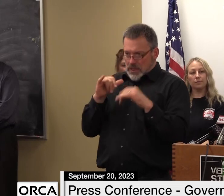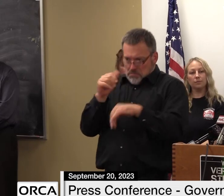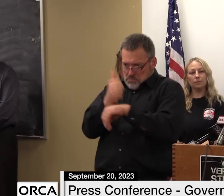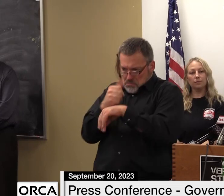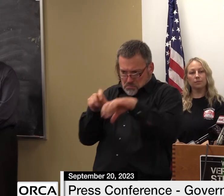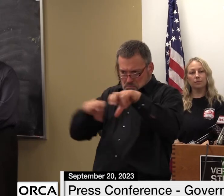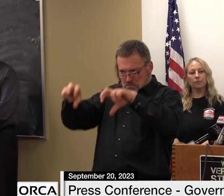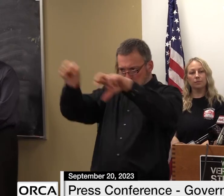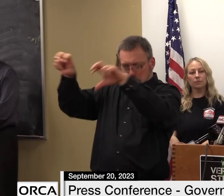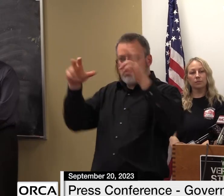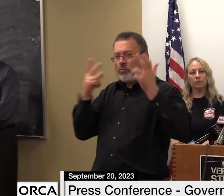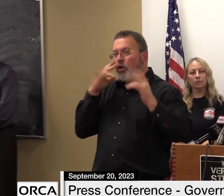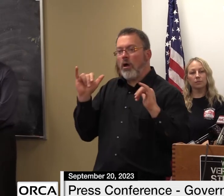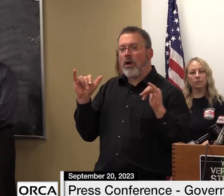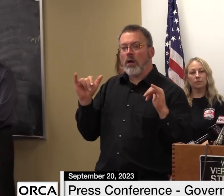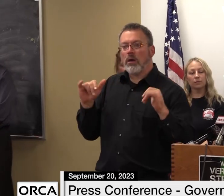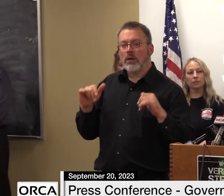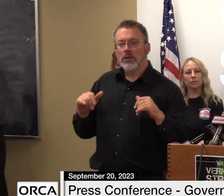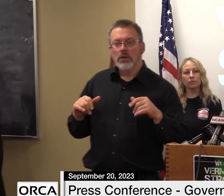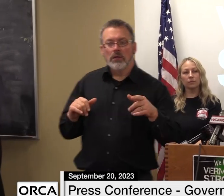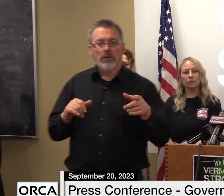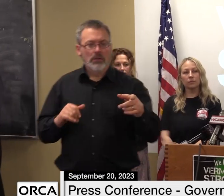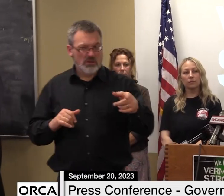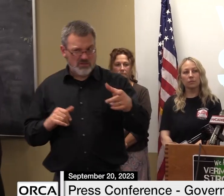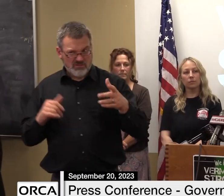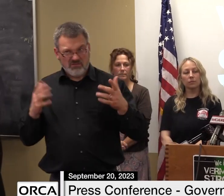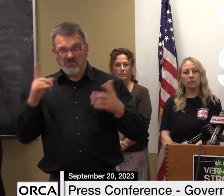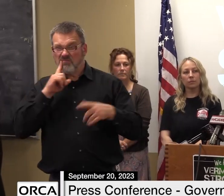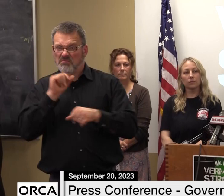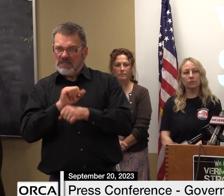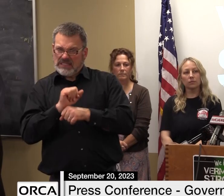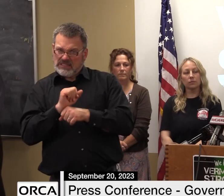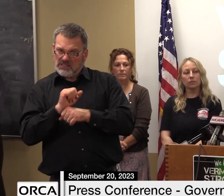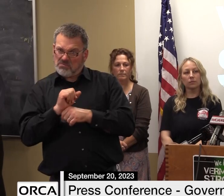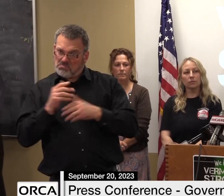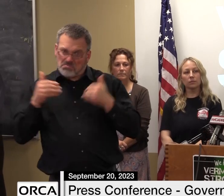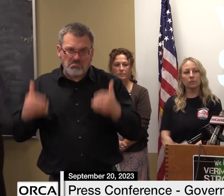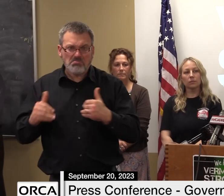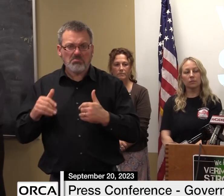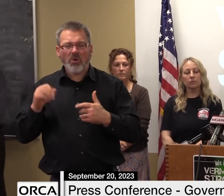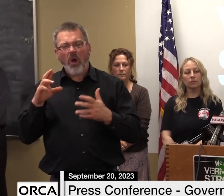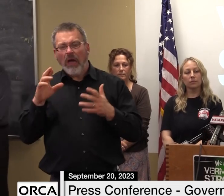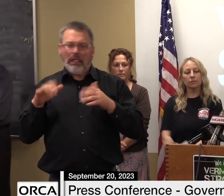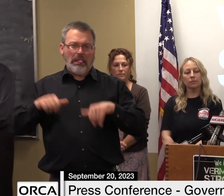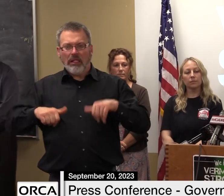now that this is going to be a viable project? I have a strong level of confidence. The only question